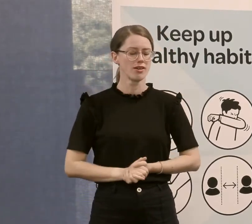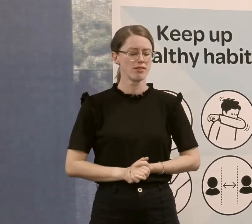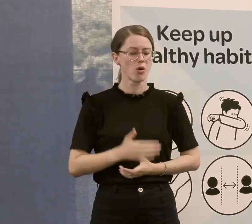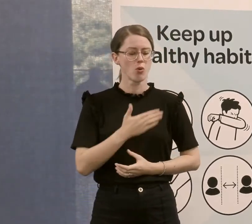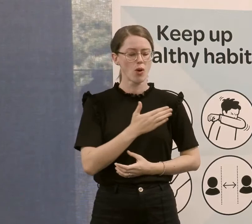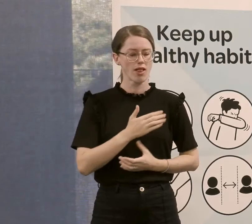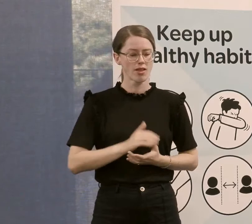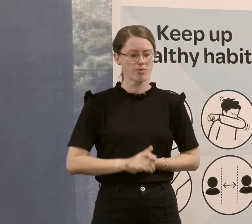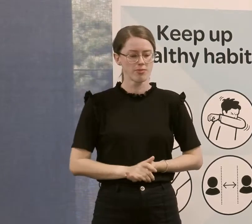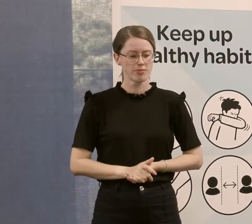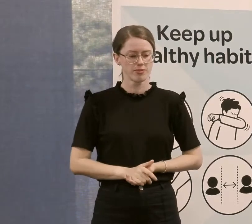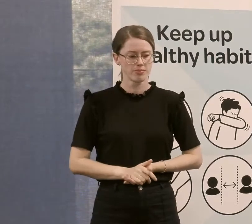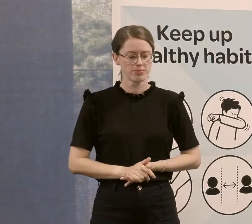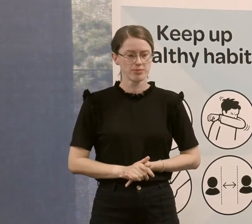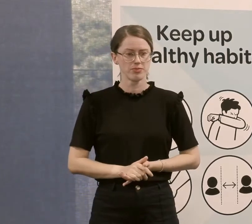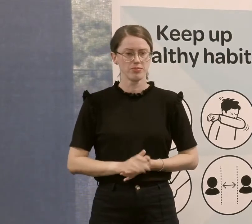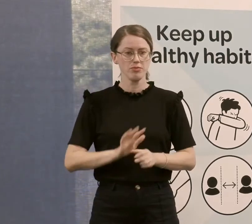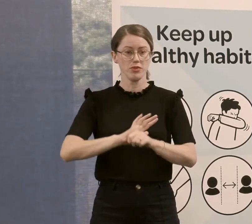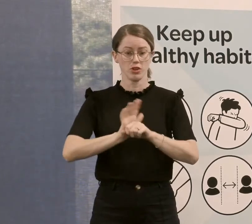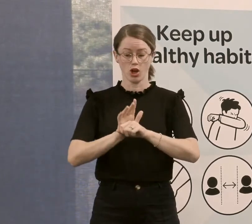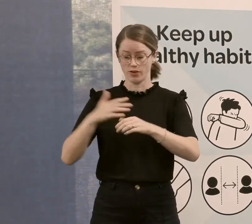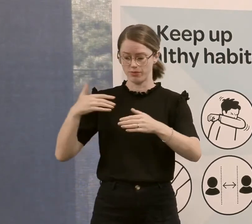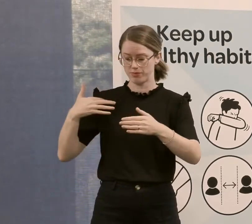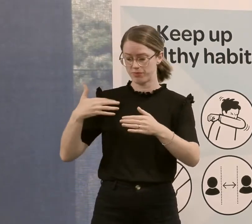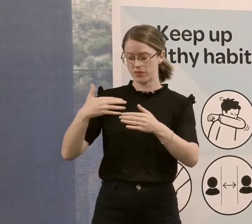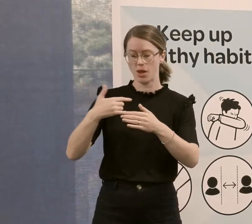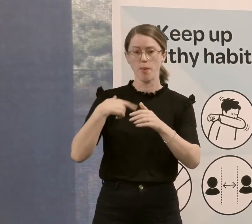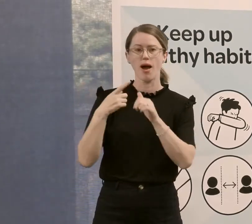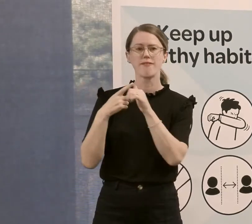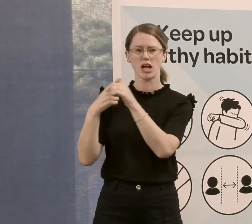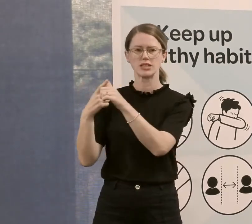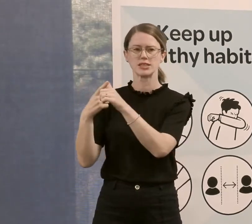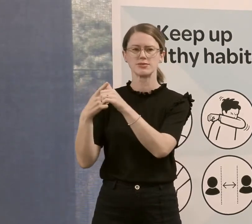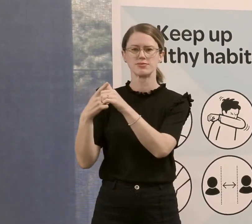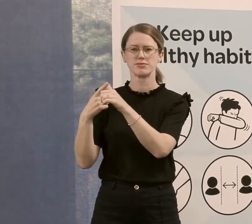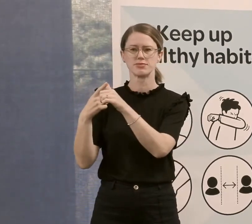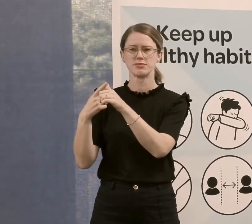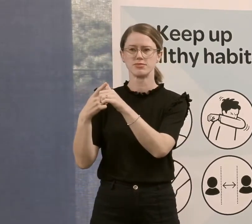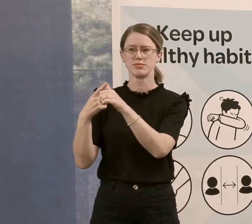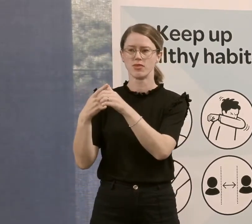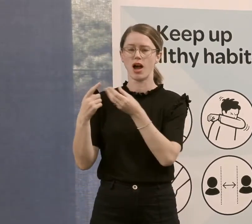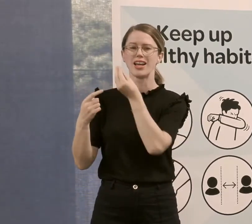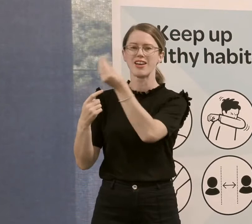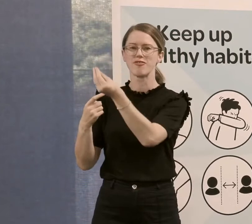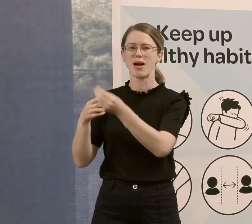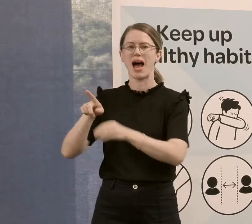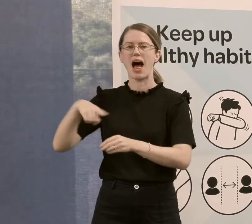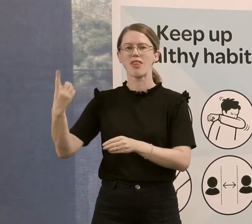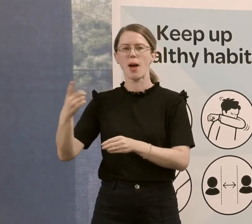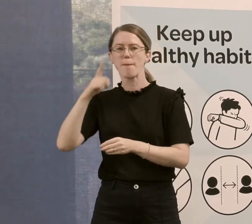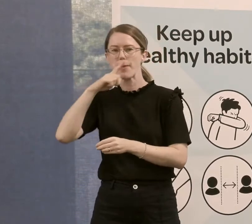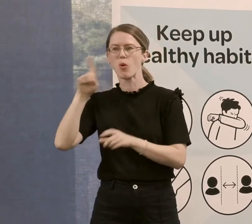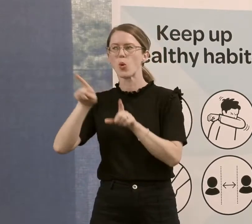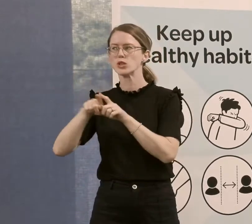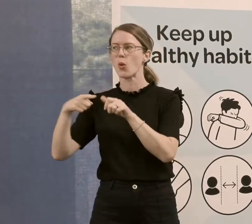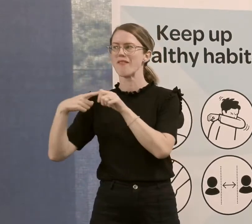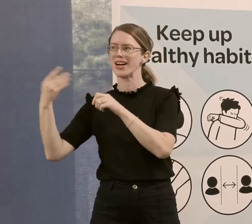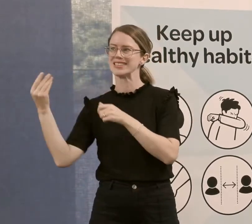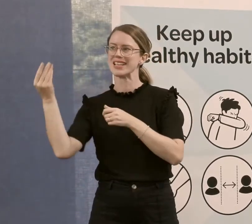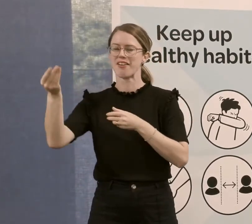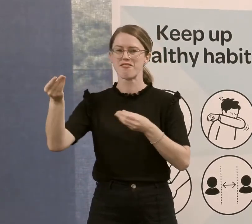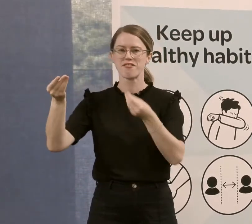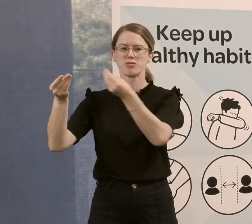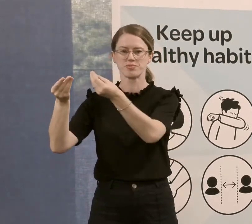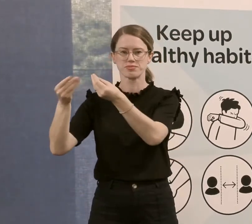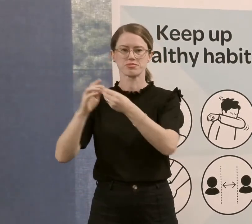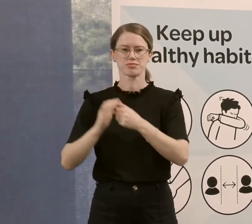Well, right through the pandemic, my advice has been considered alongside the advice of other colleagues, and of course, the public health